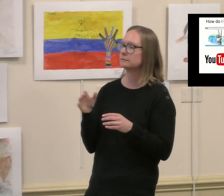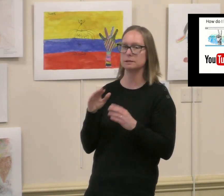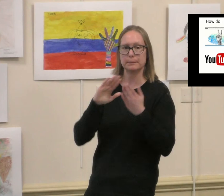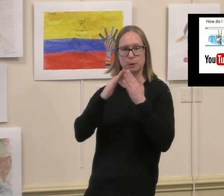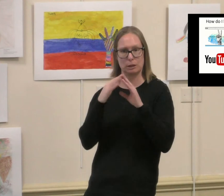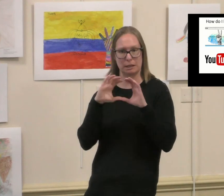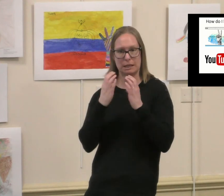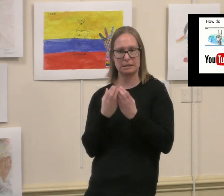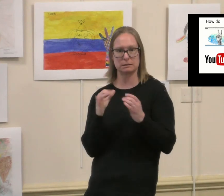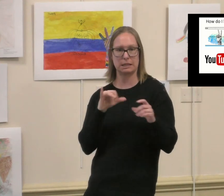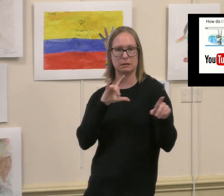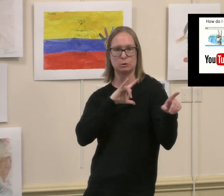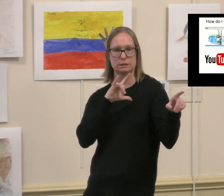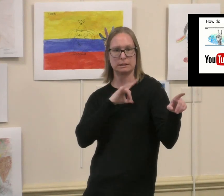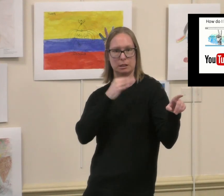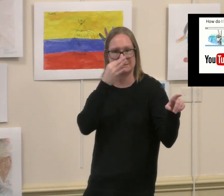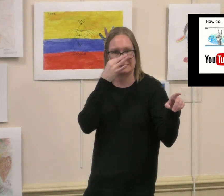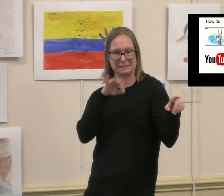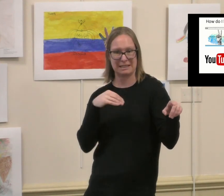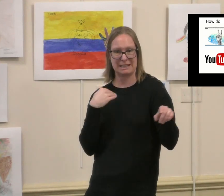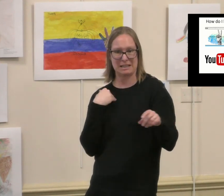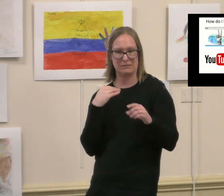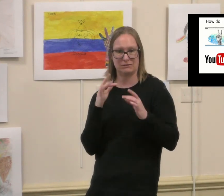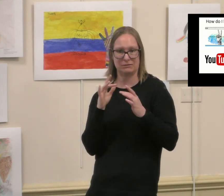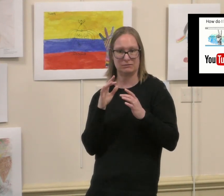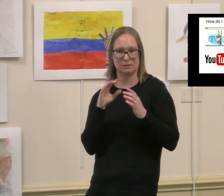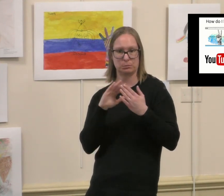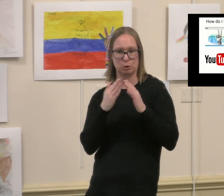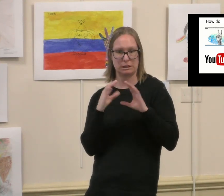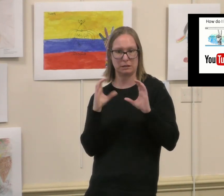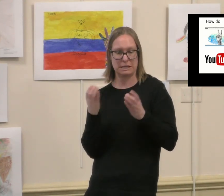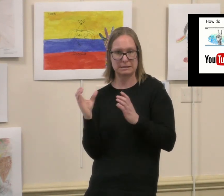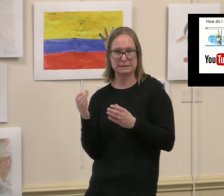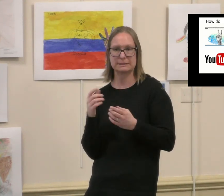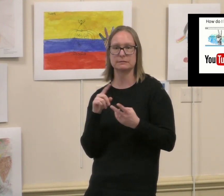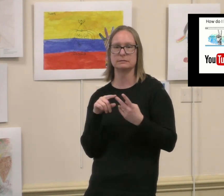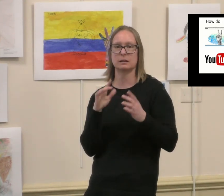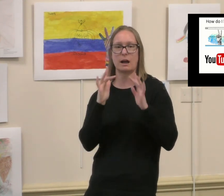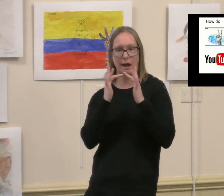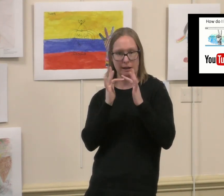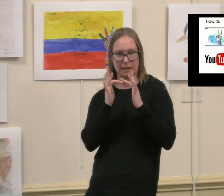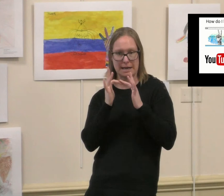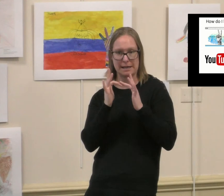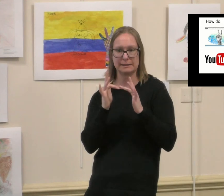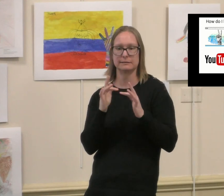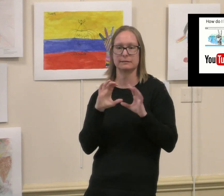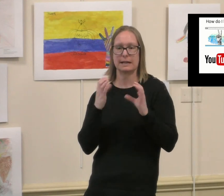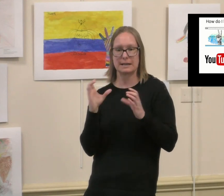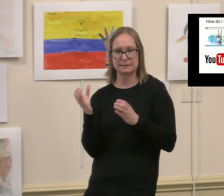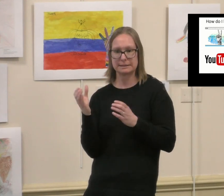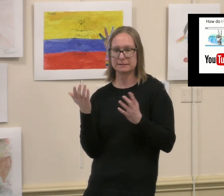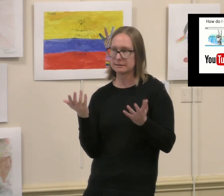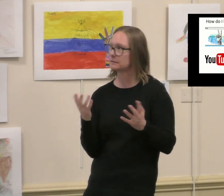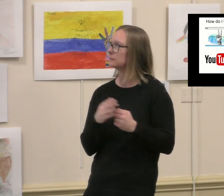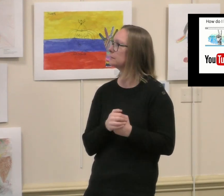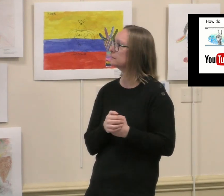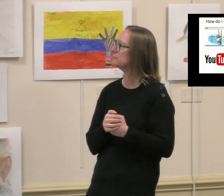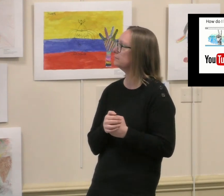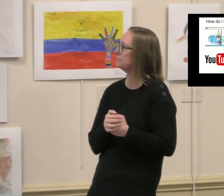So how can I learn ASL? You can take a class. The Learning Center for the Deaf nearby has community classes. You